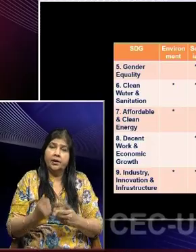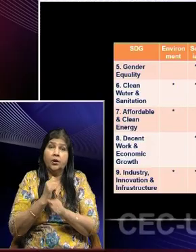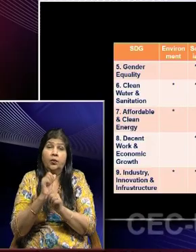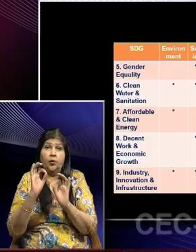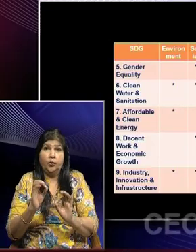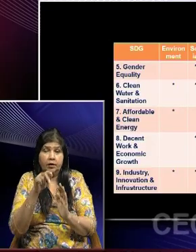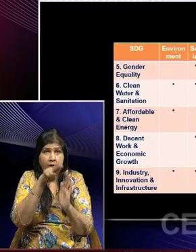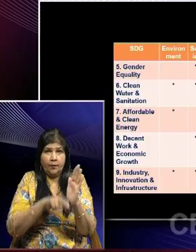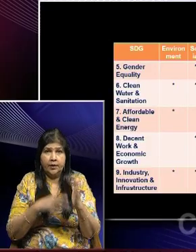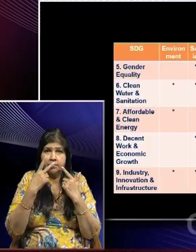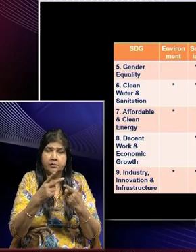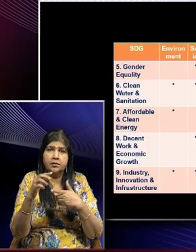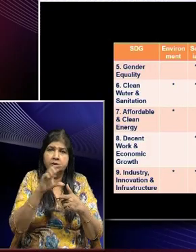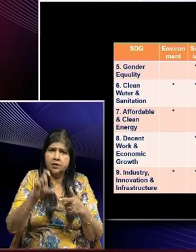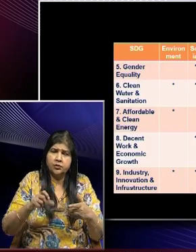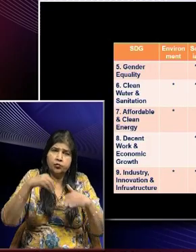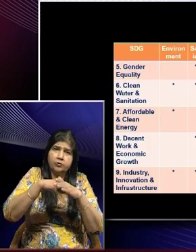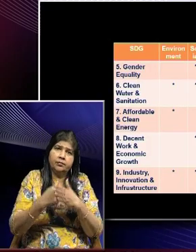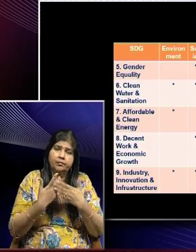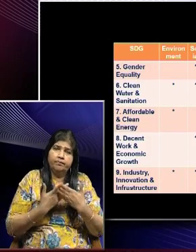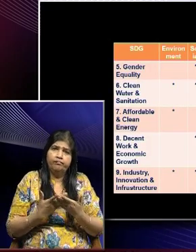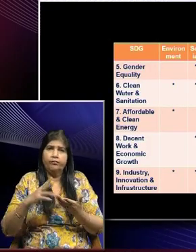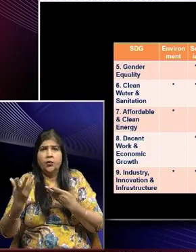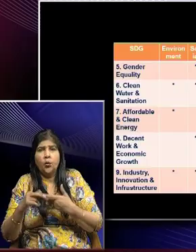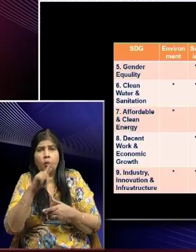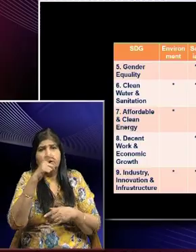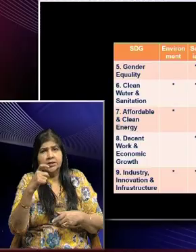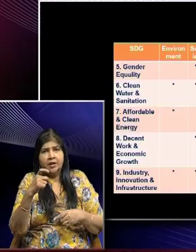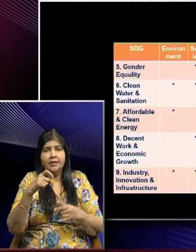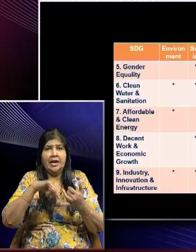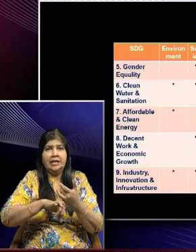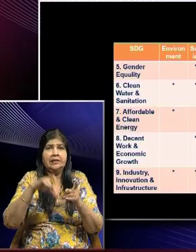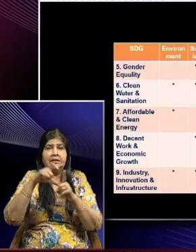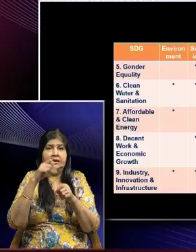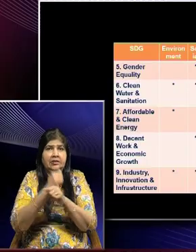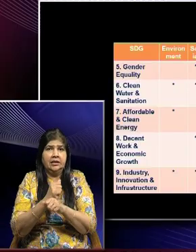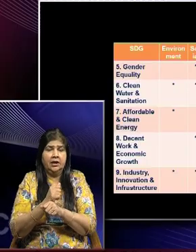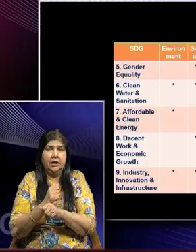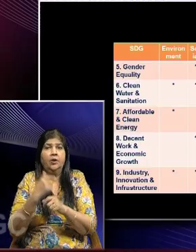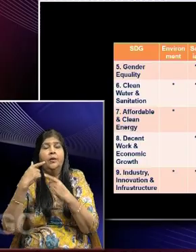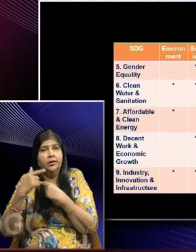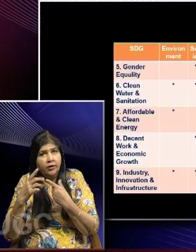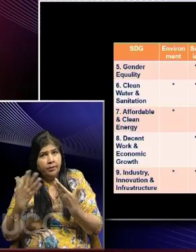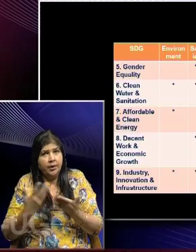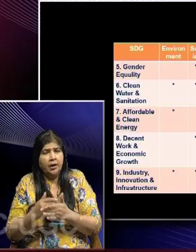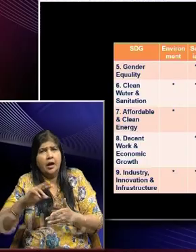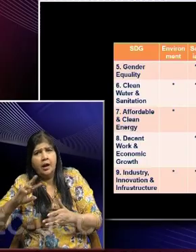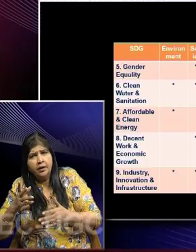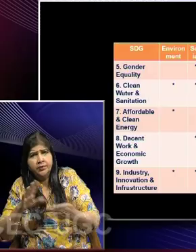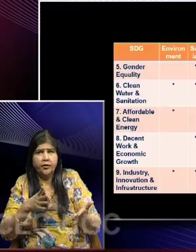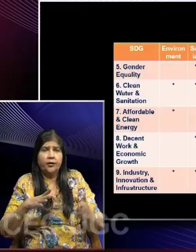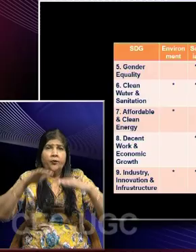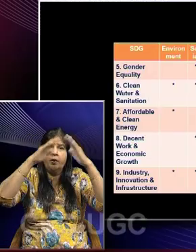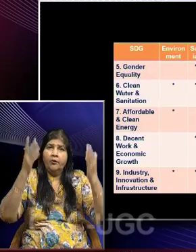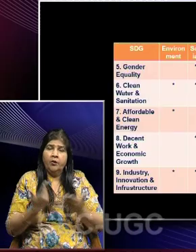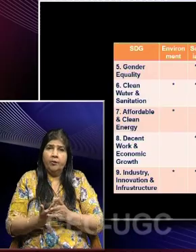issue. So in one way or the other, all 17 SDGs, they talk about either of